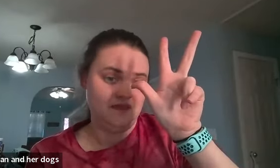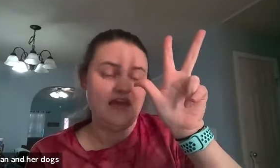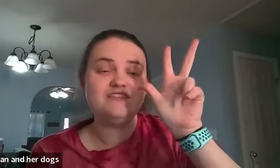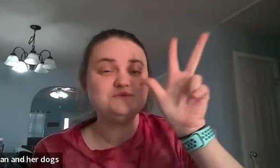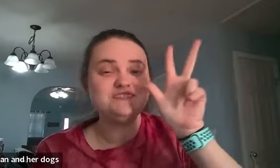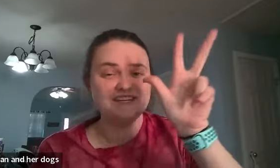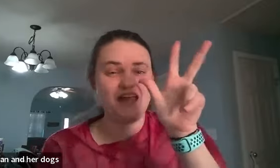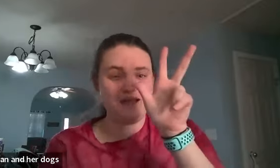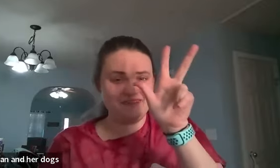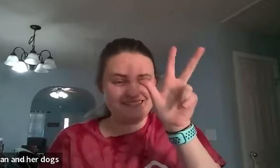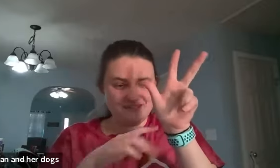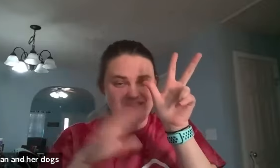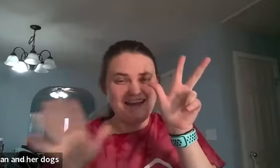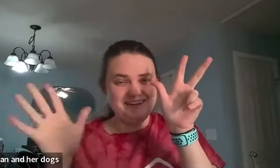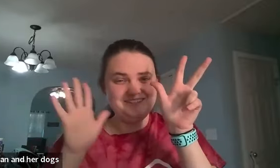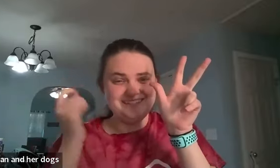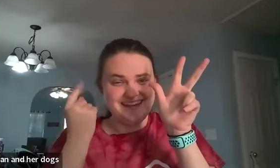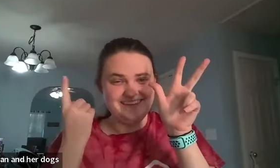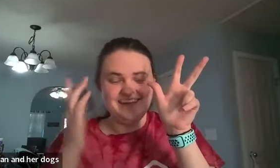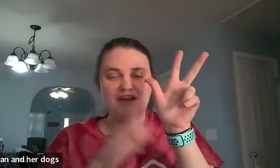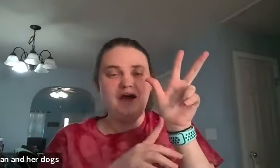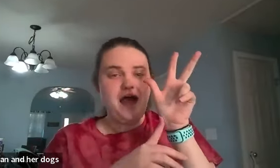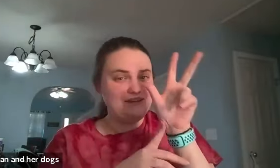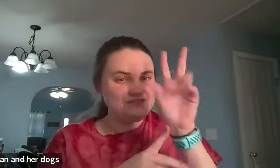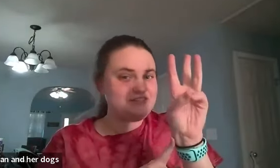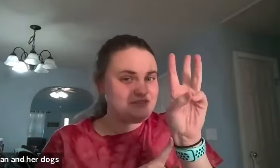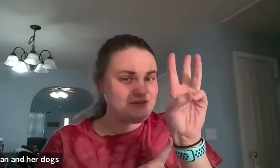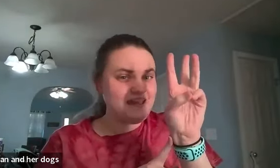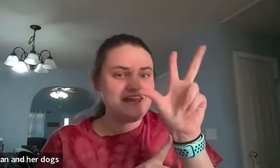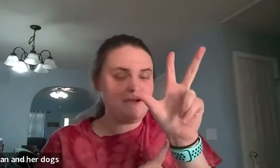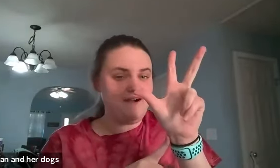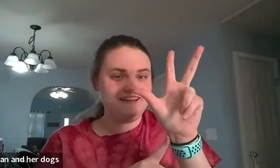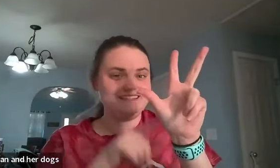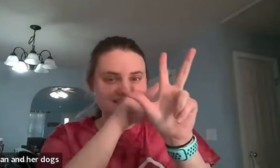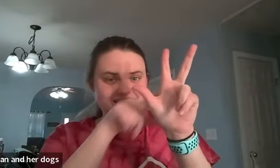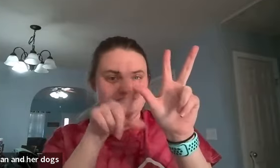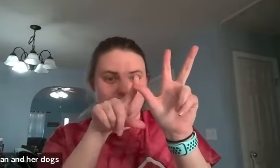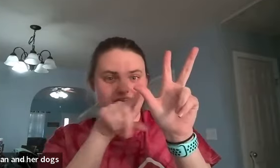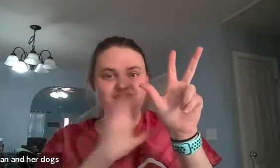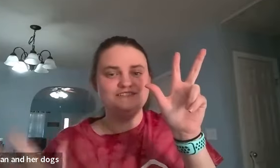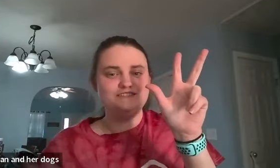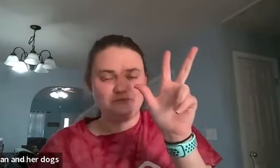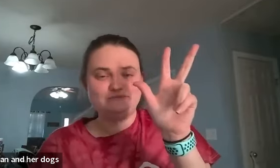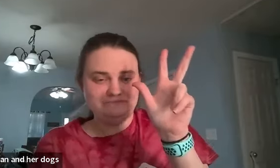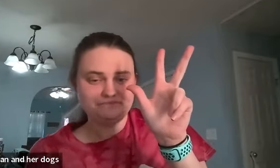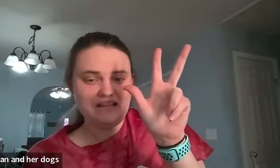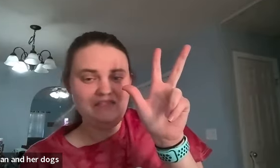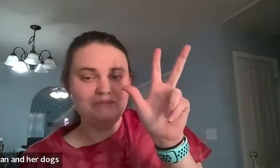and this one's such a habit to do. Like, I understand, like, I used to do three, and now all I can see is three. So, then we